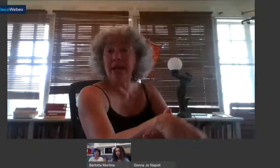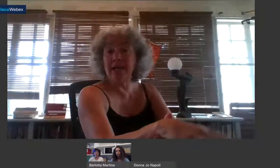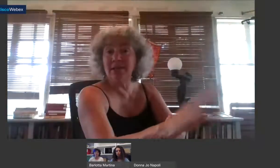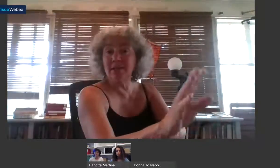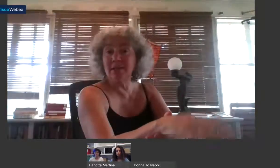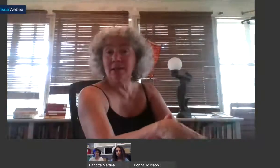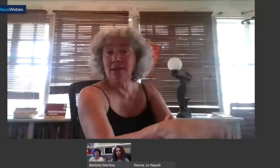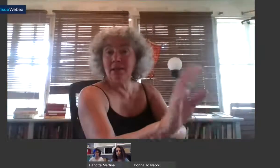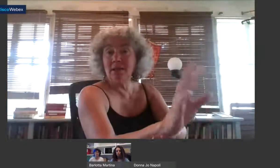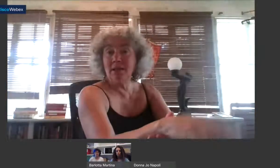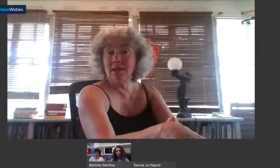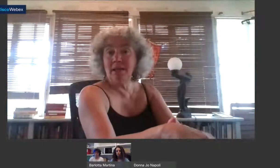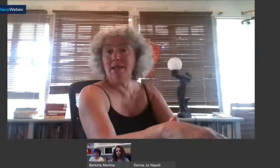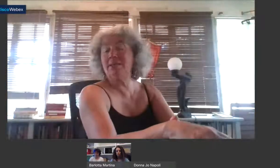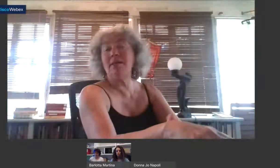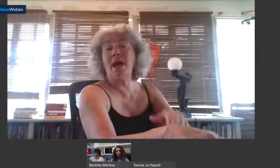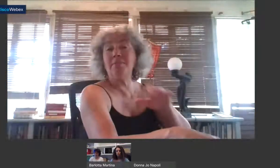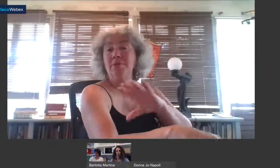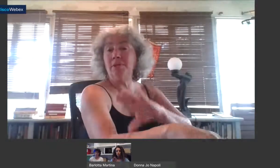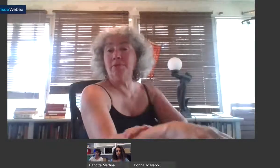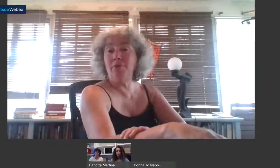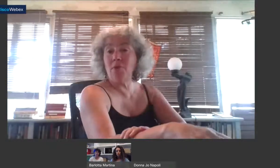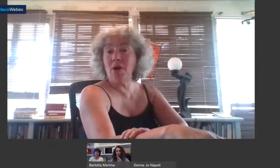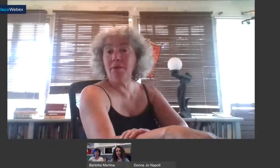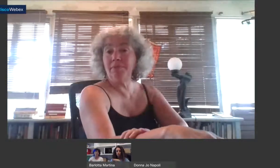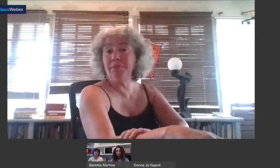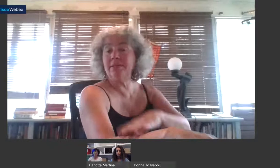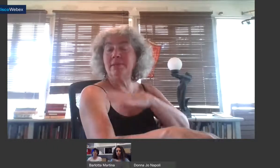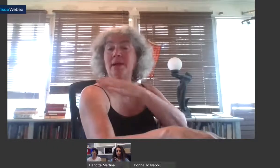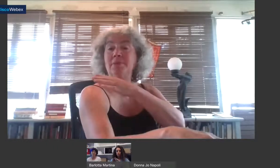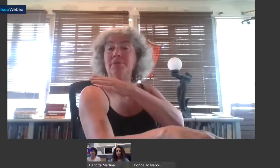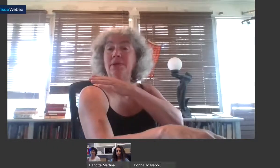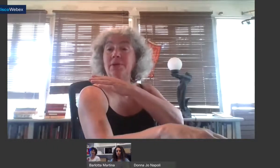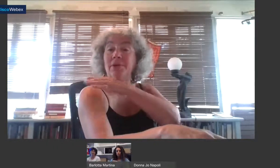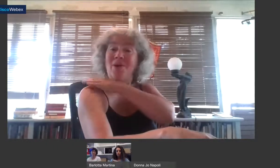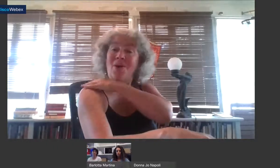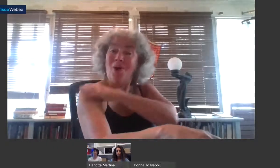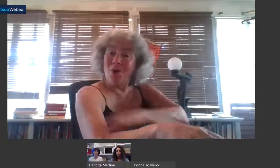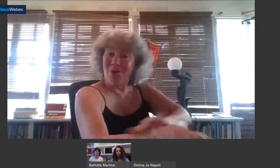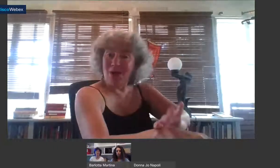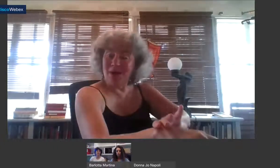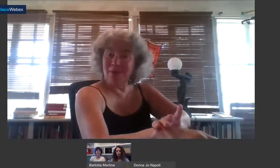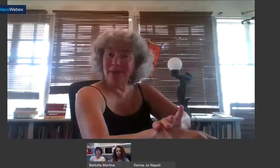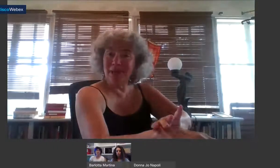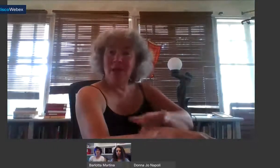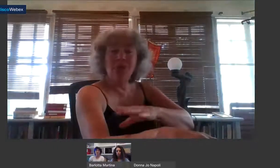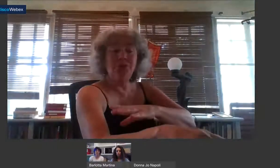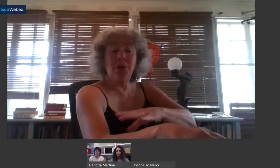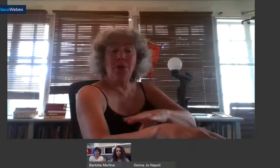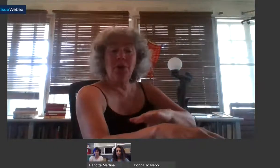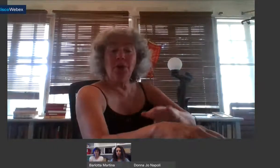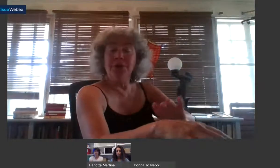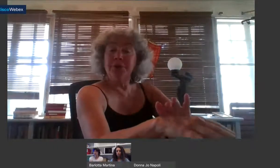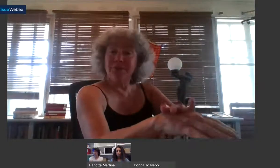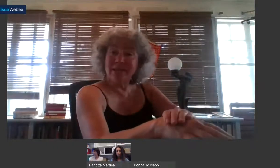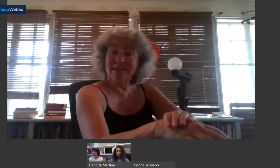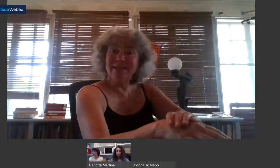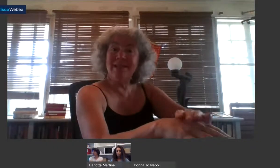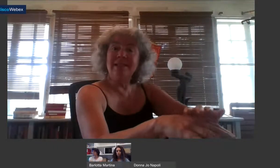hand. It's not moving your forearm. It's not moving your whole arm. So your wrist